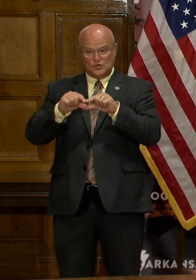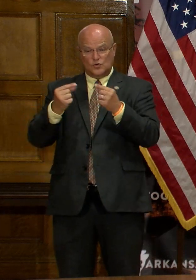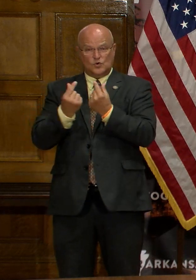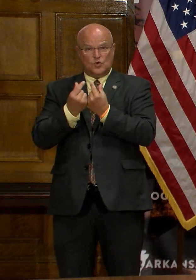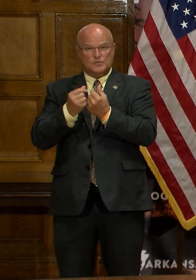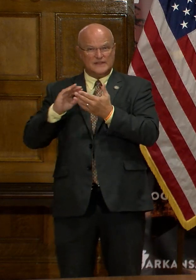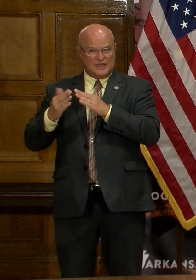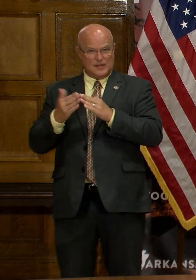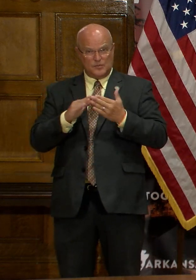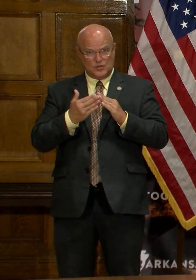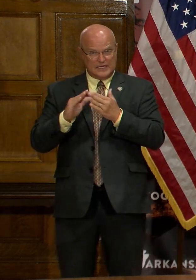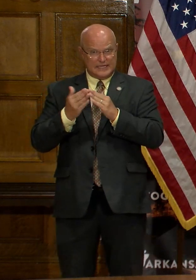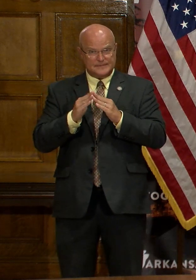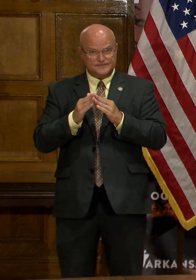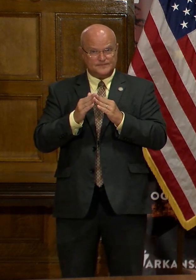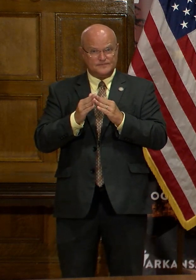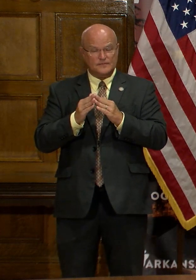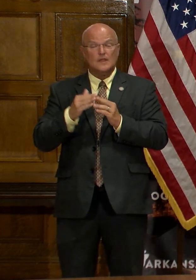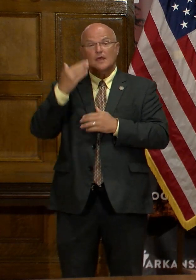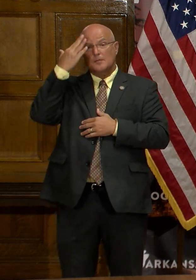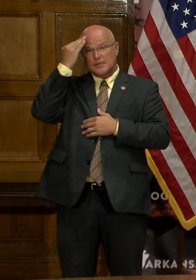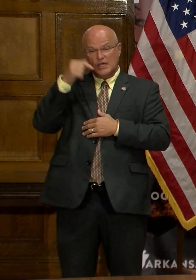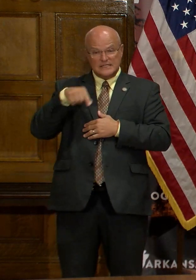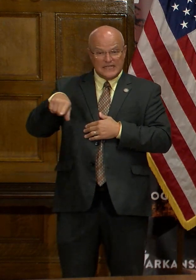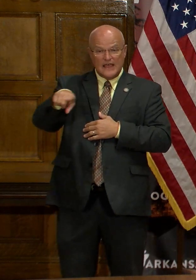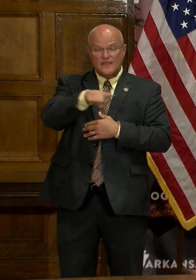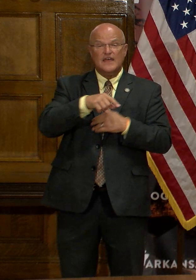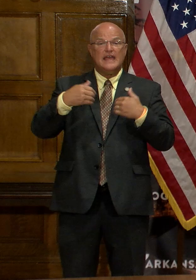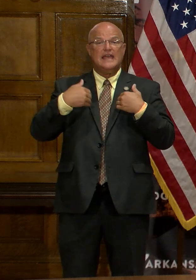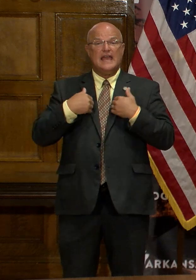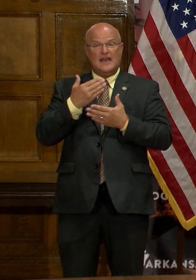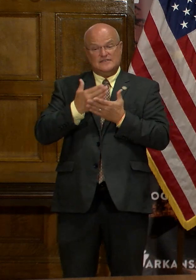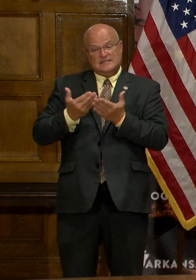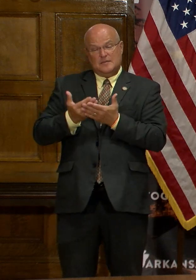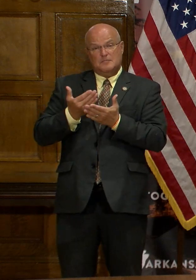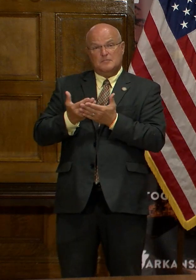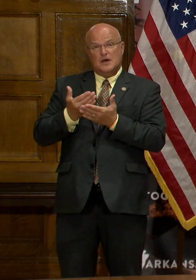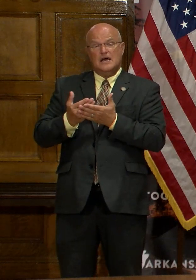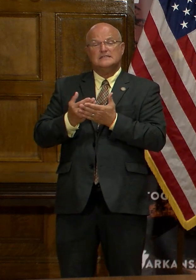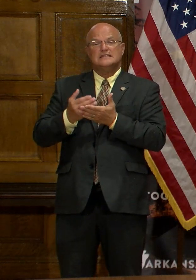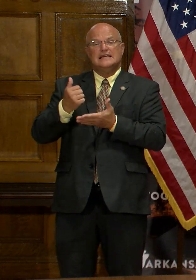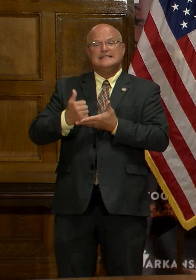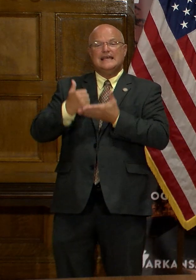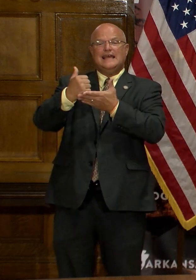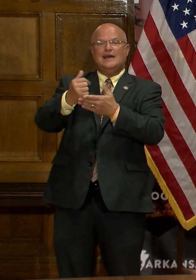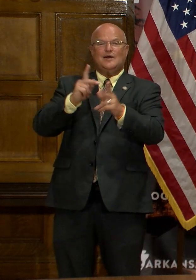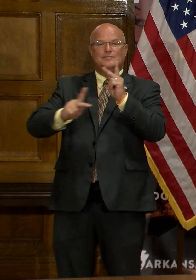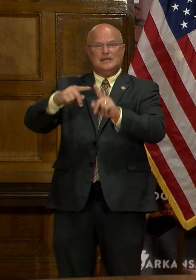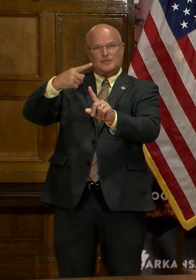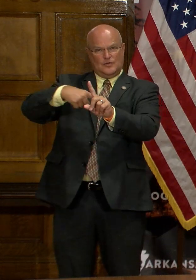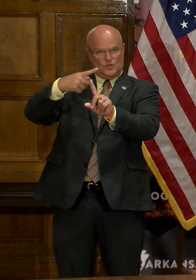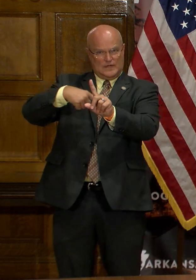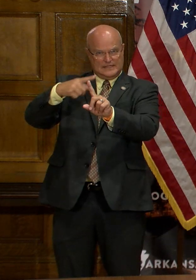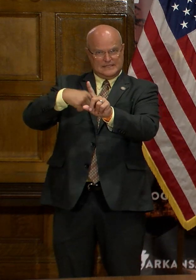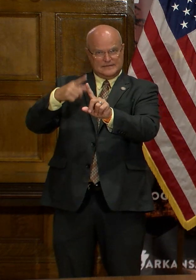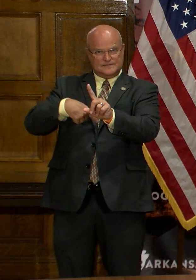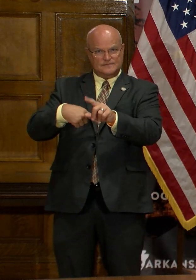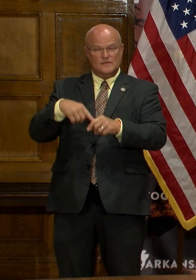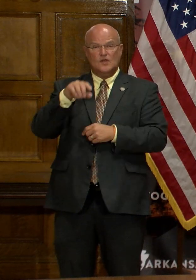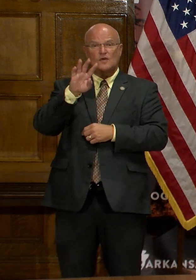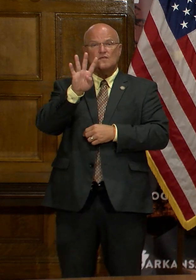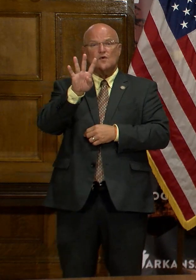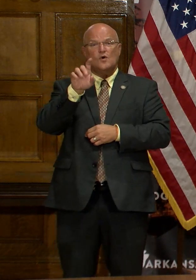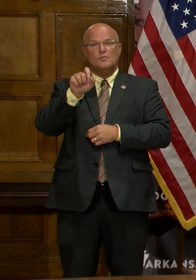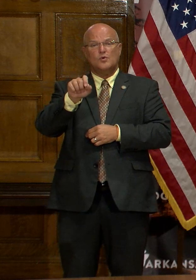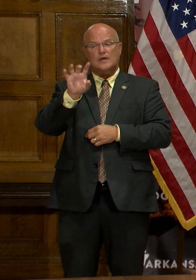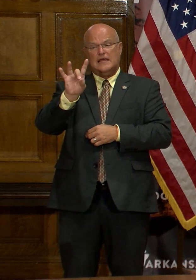groups in your community because they have some funds for rental assistance. In fact, $4.8